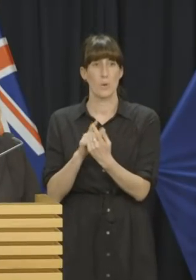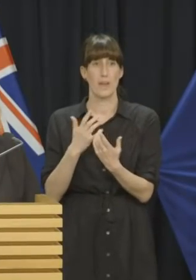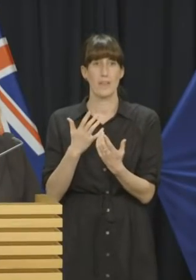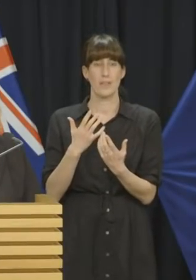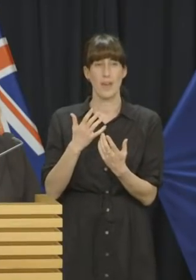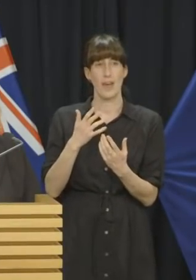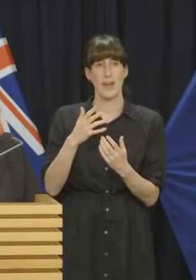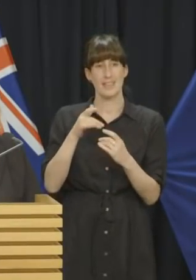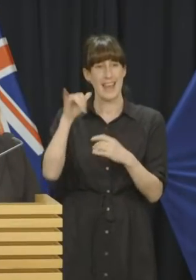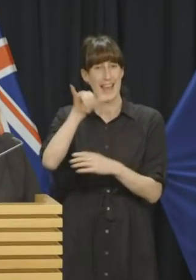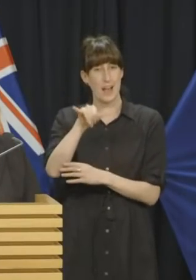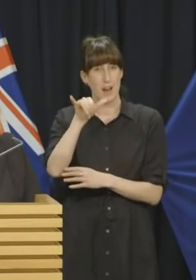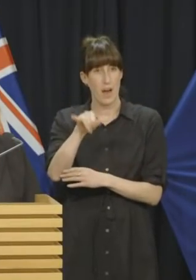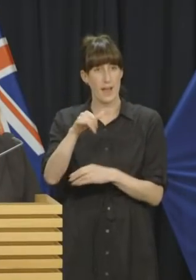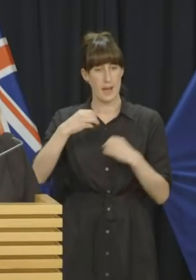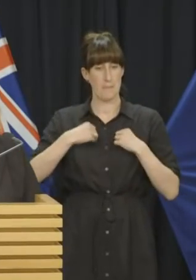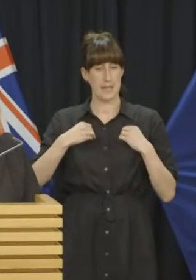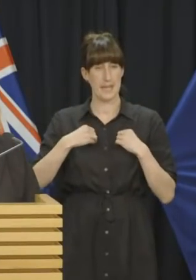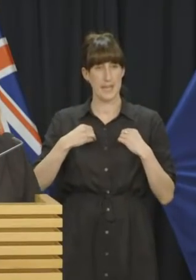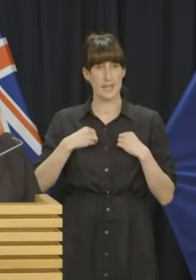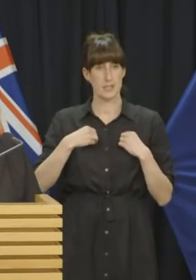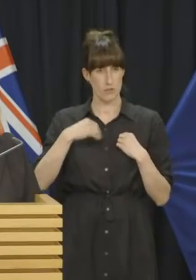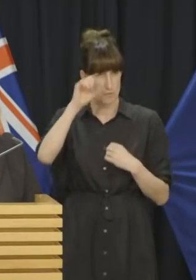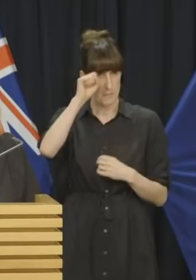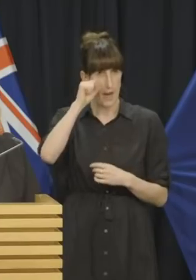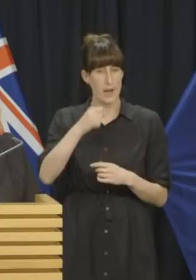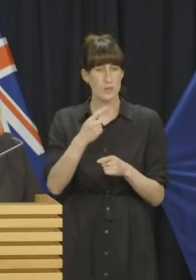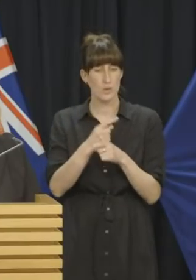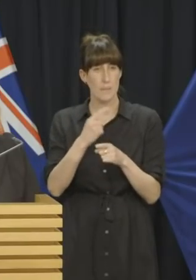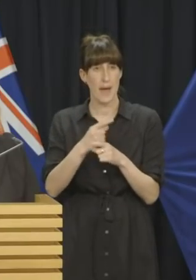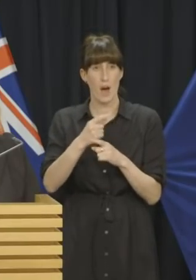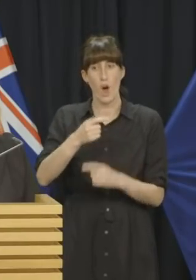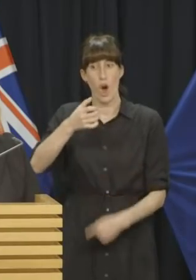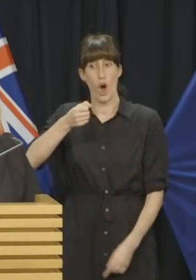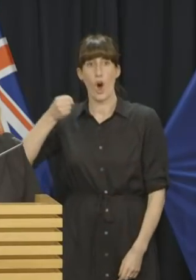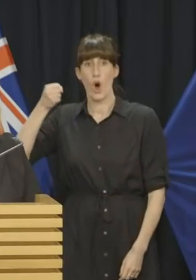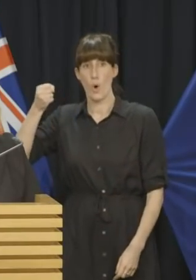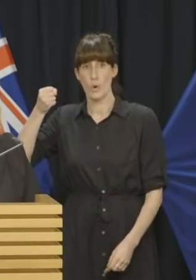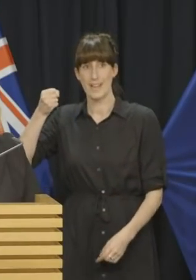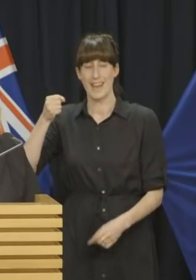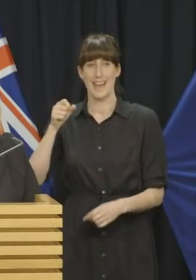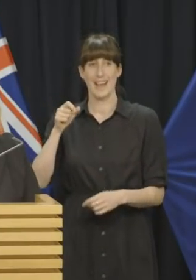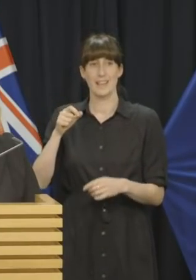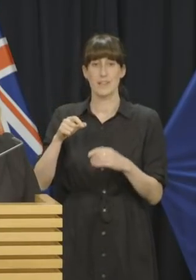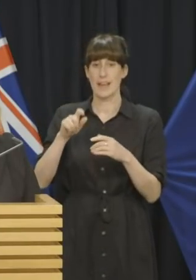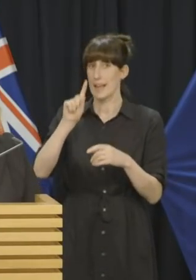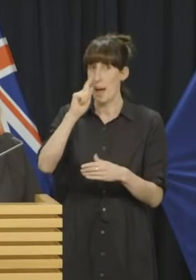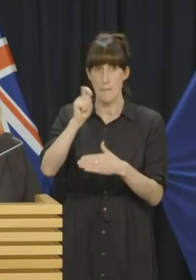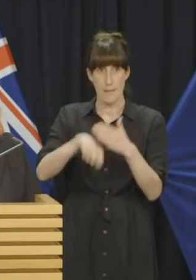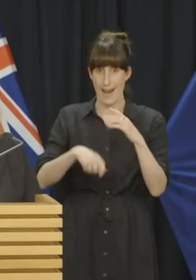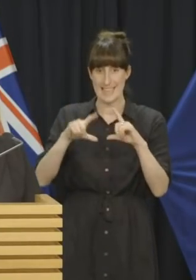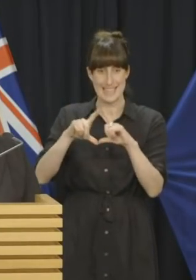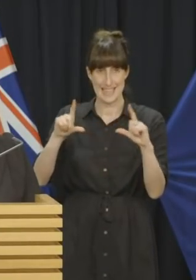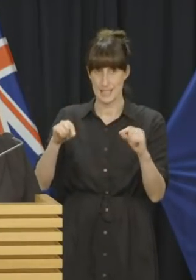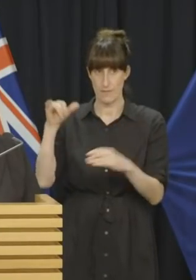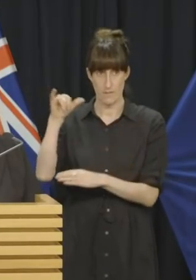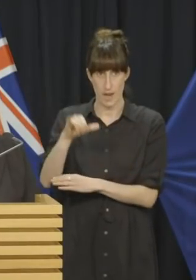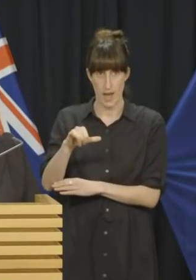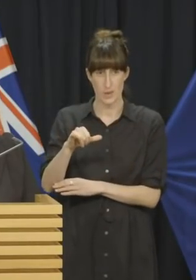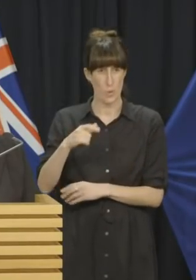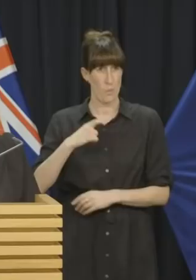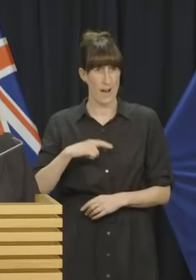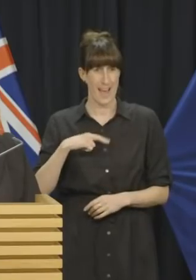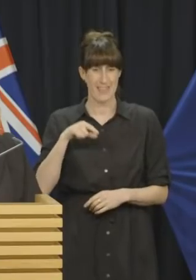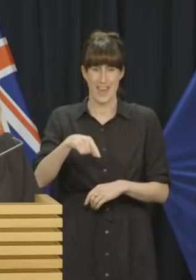additional airline ticketing. You'll recall me identifying that the system at that time was under tension, and this 3-week period enabled us to